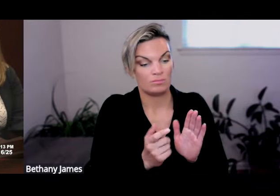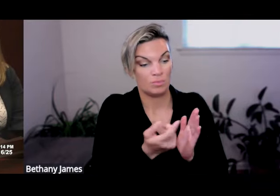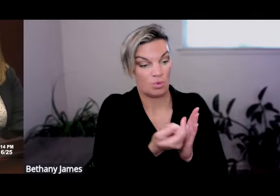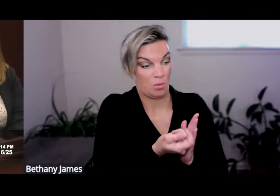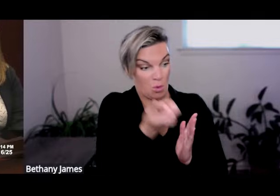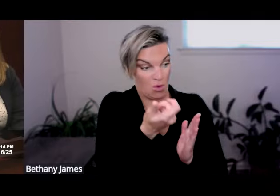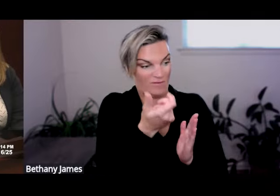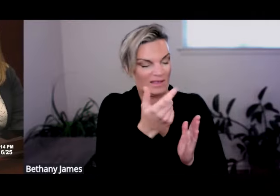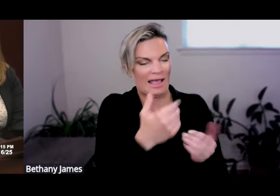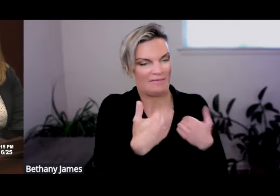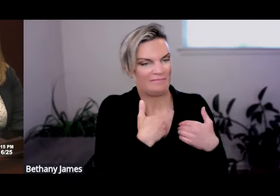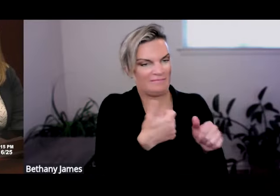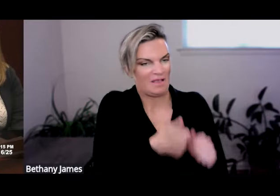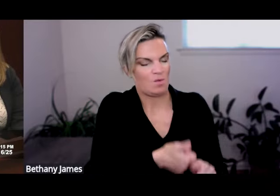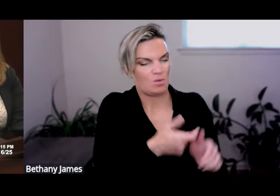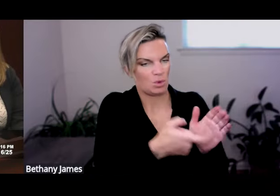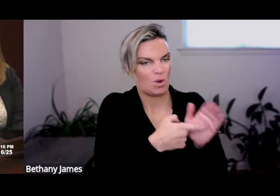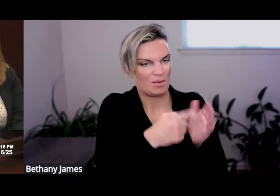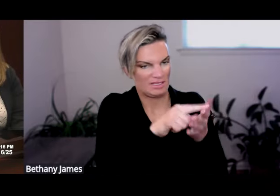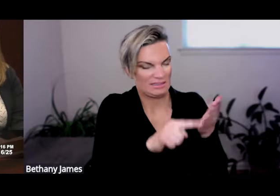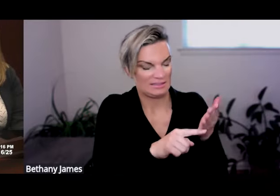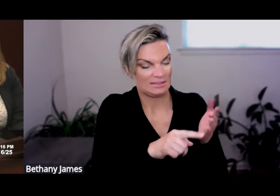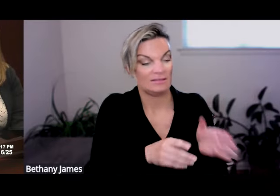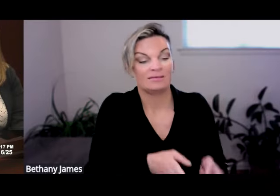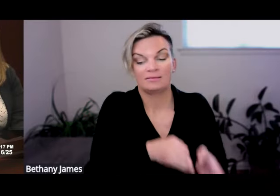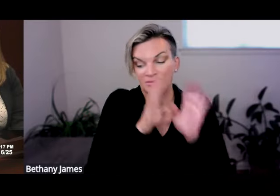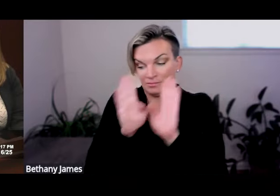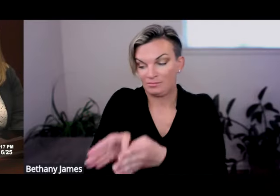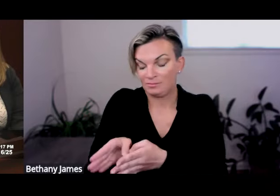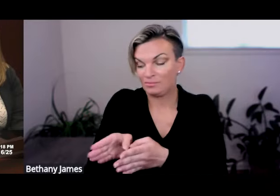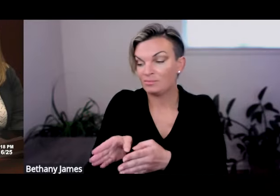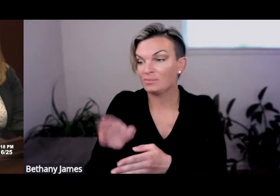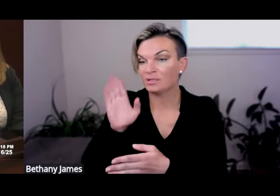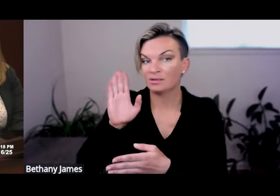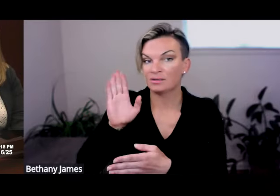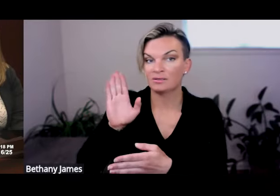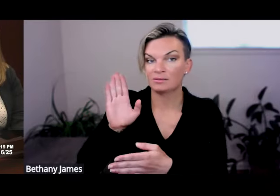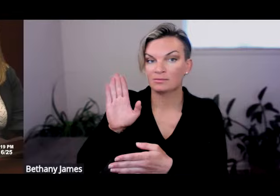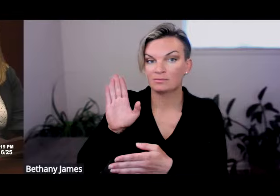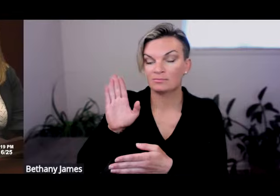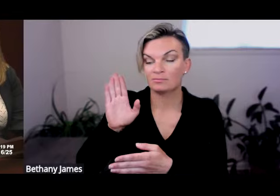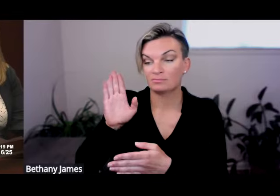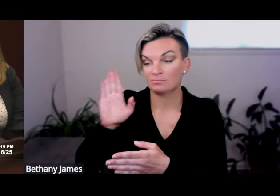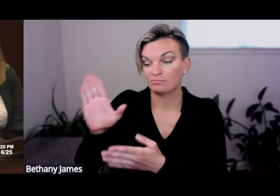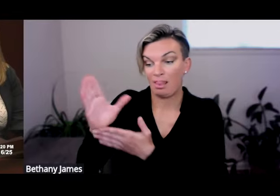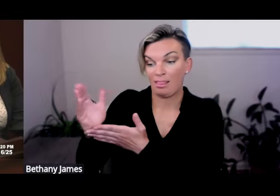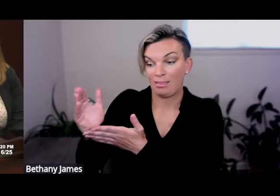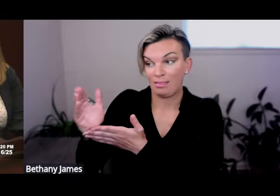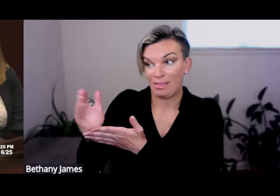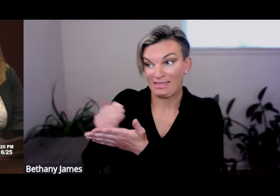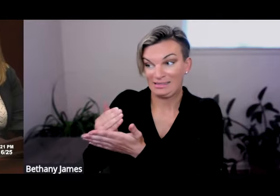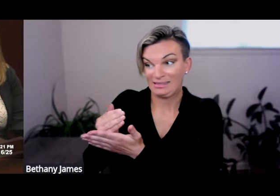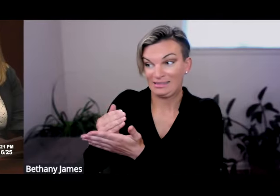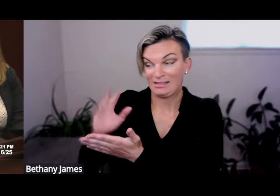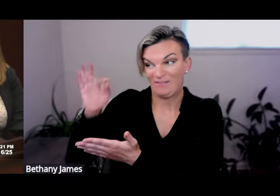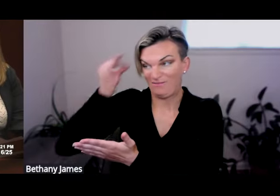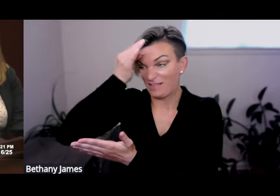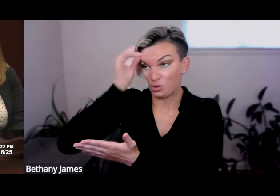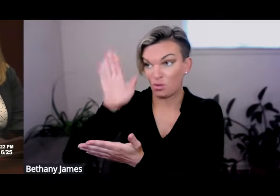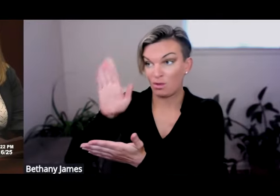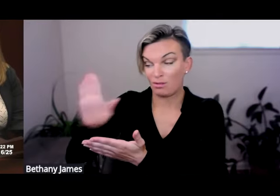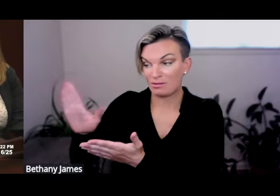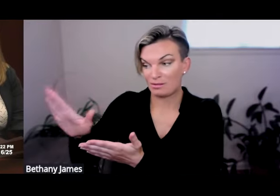list versus requirements to remove folks from the list of individuals eligible to vote in federal elections.